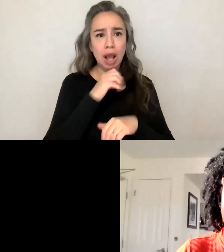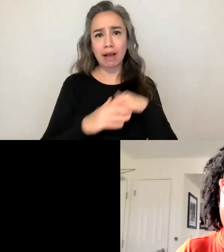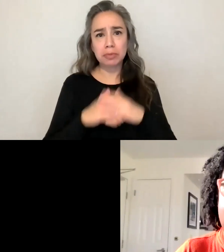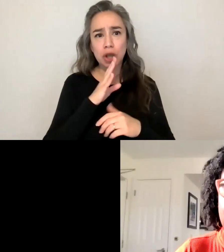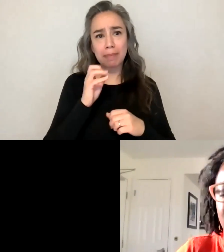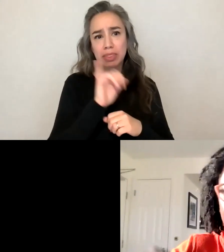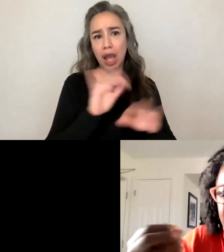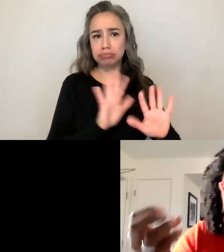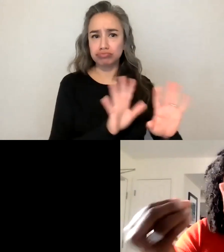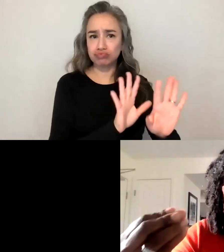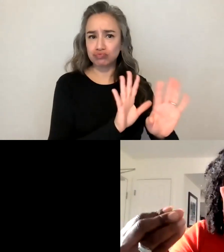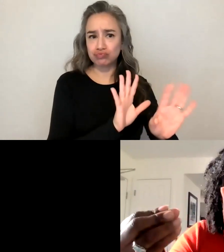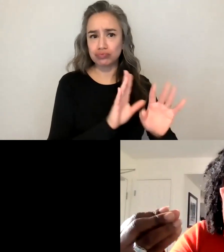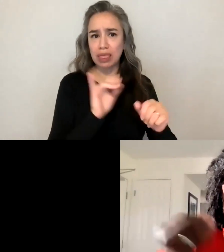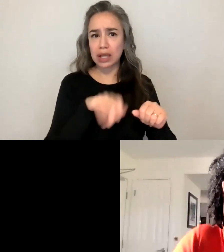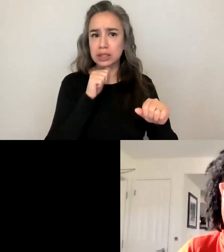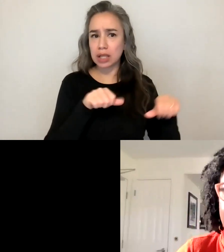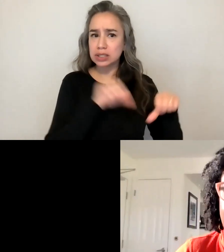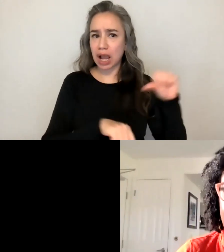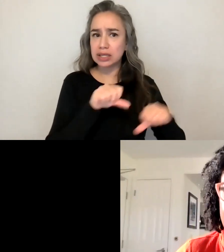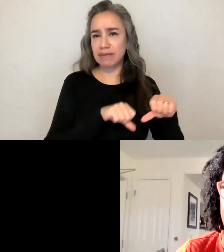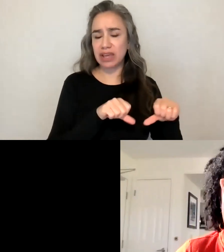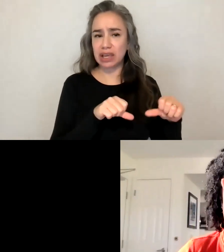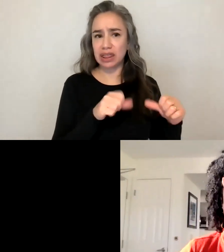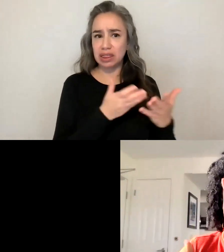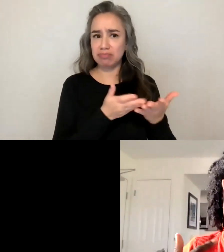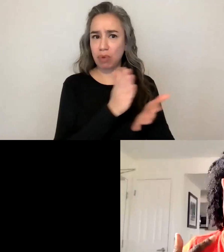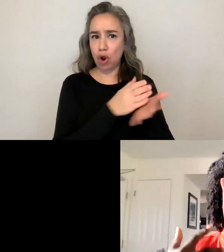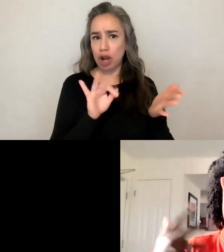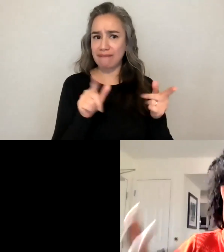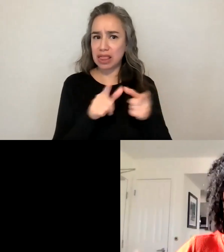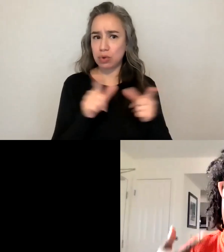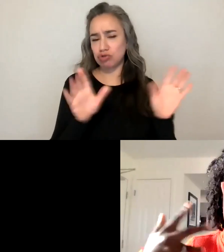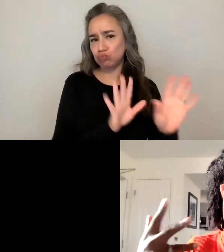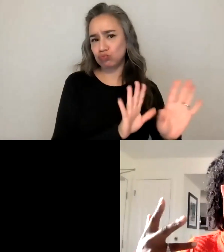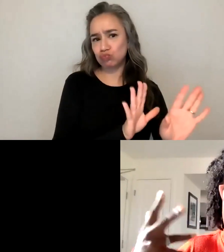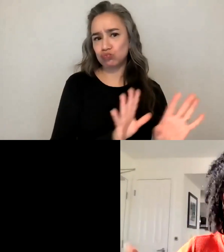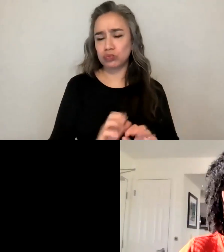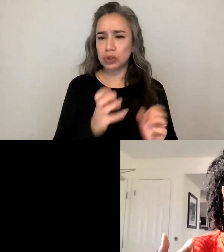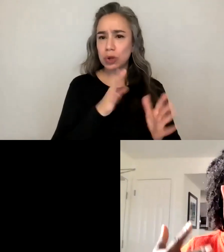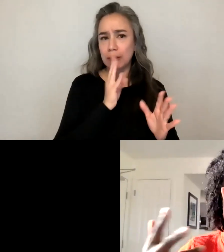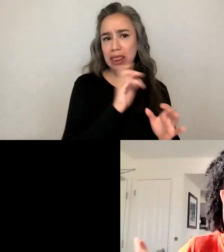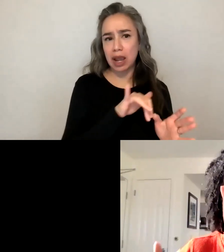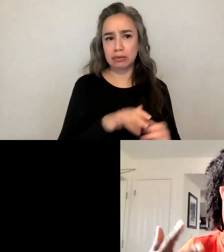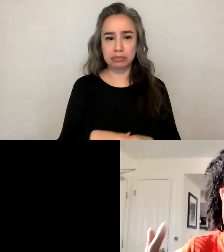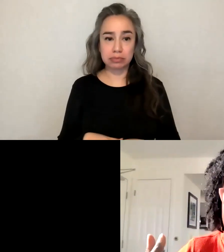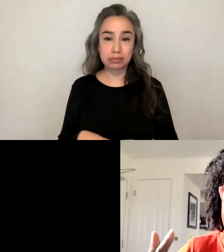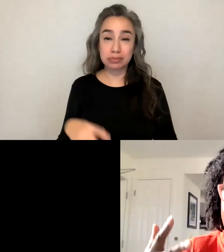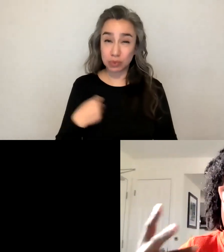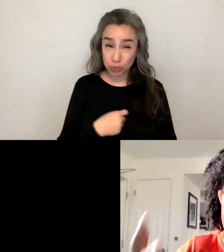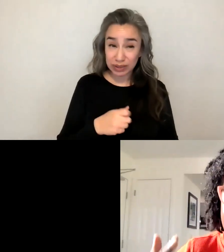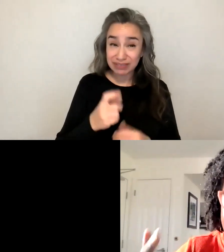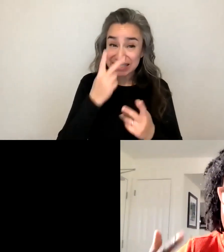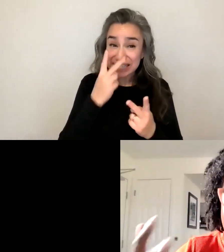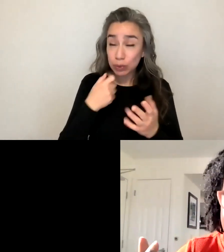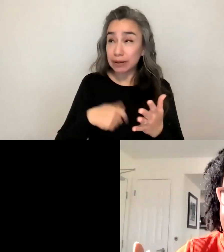not the like scientific nature of language. When we've seen and we've done the research to know that these things